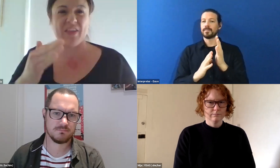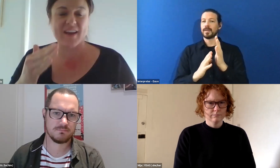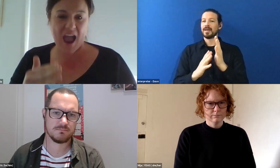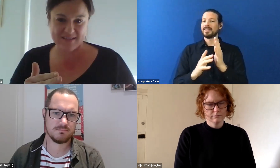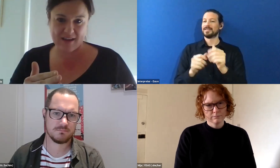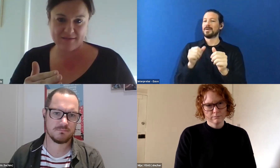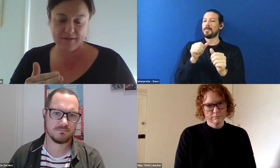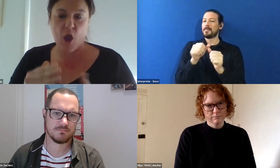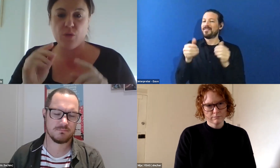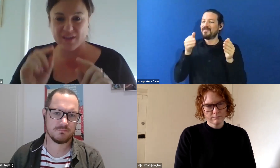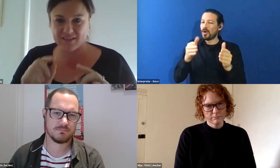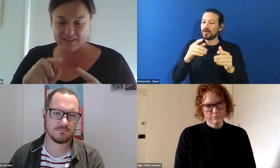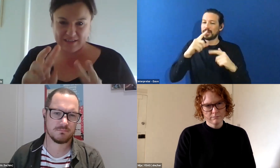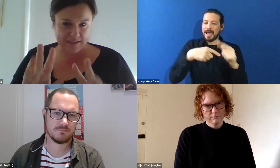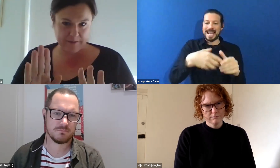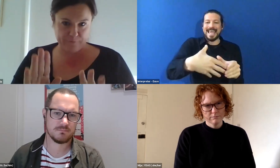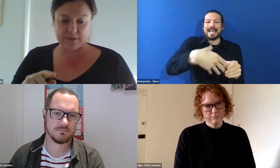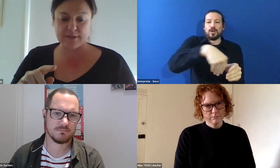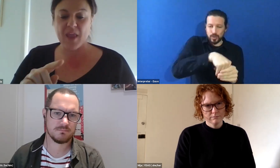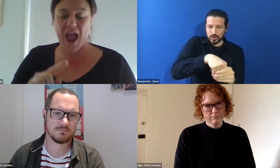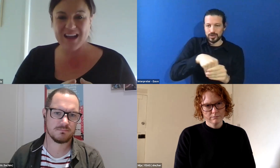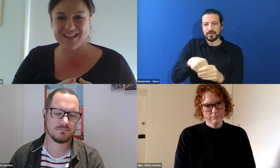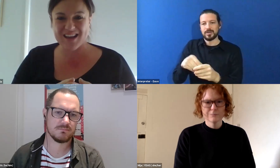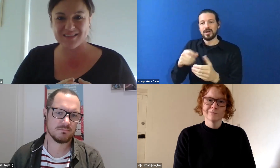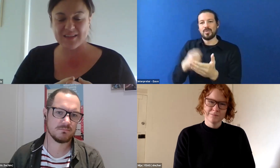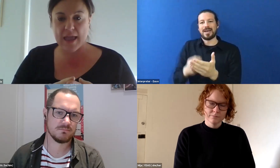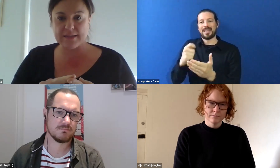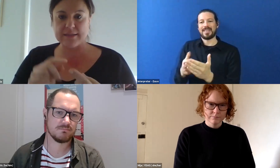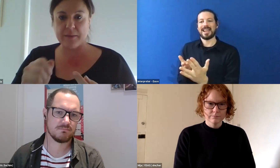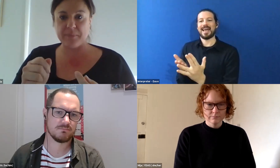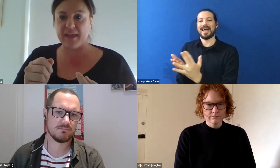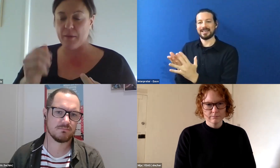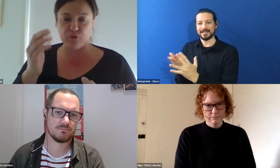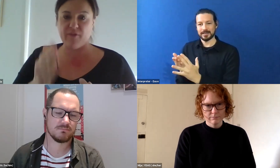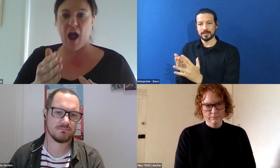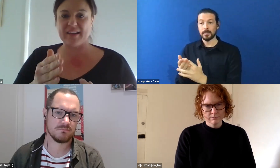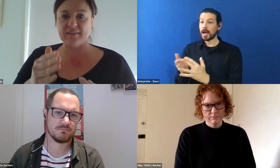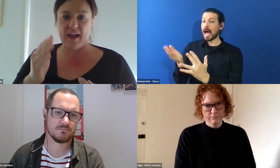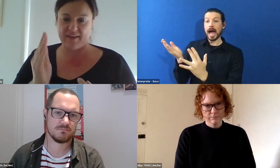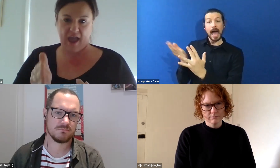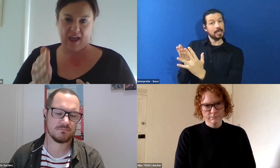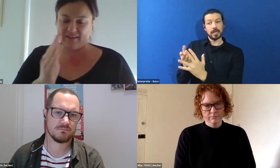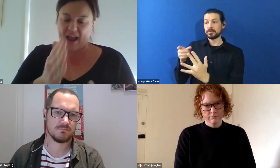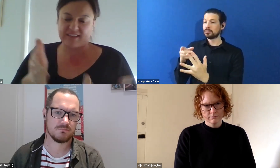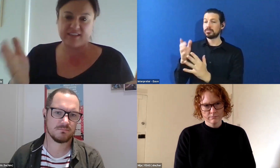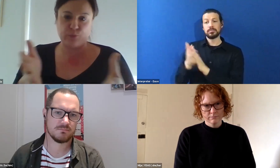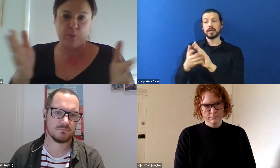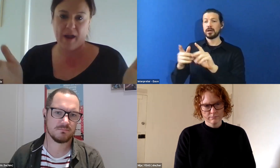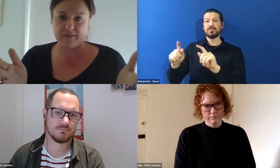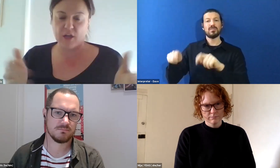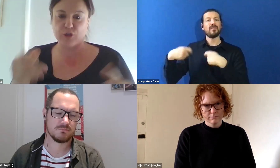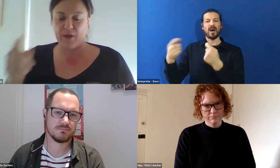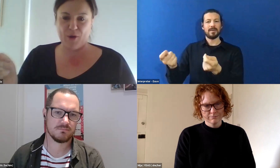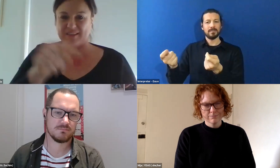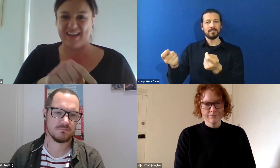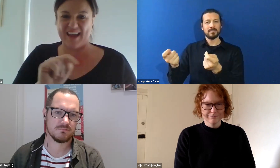inclusion rather than access. This is the difference. Access is simply providing an accessible